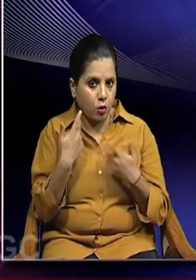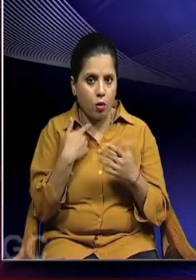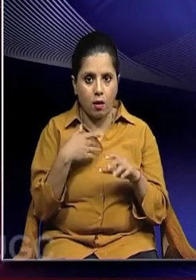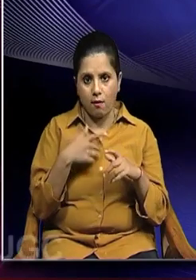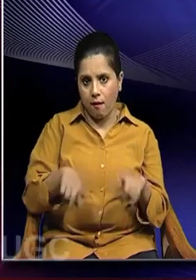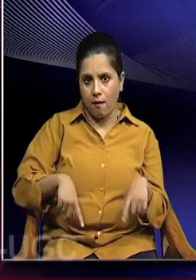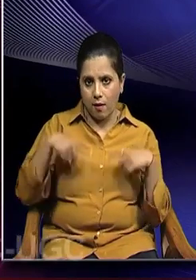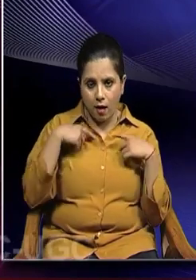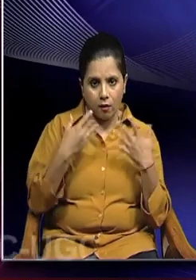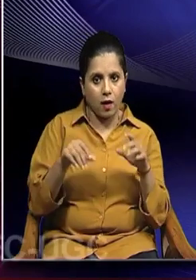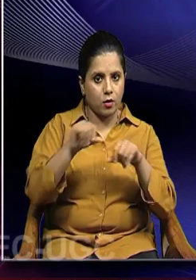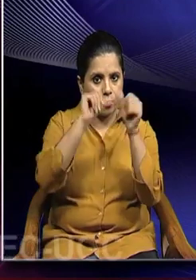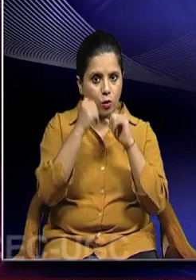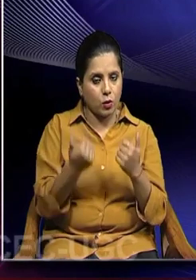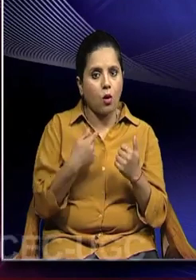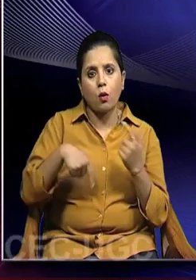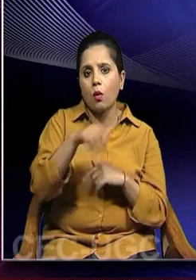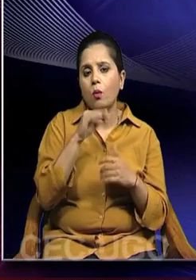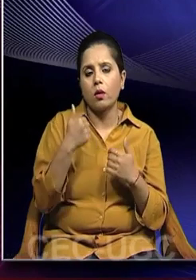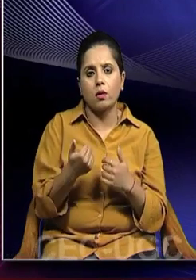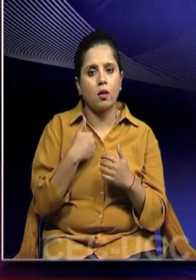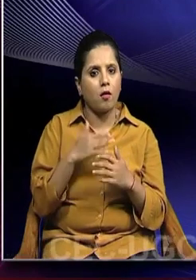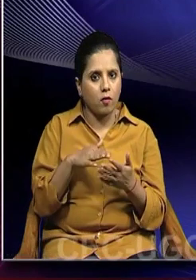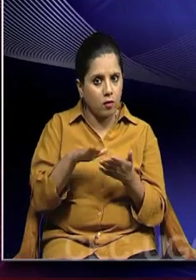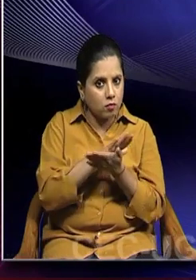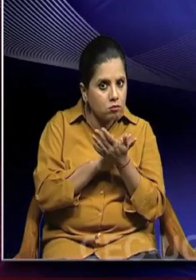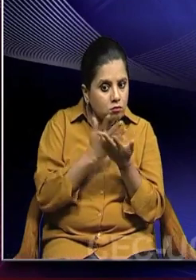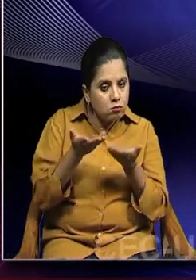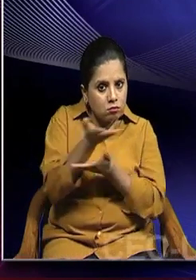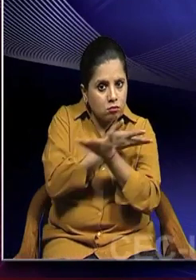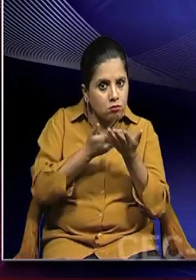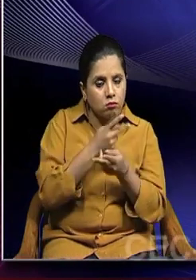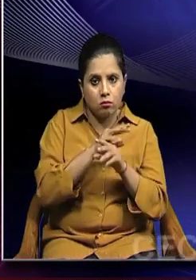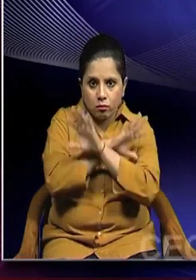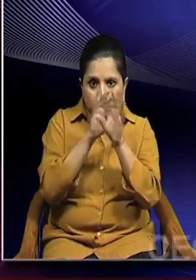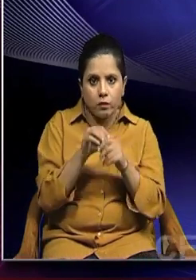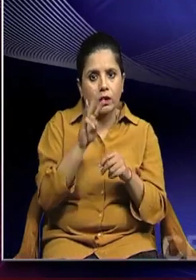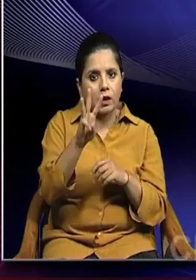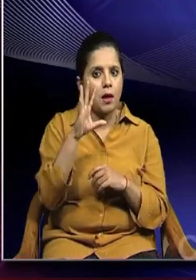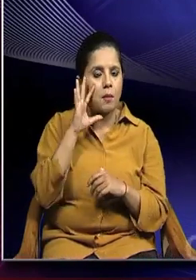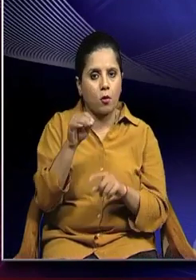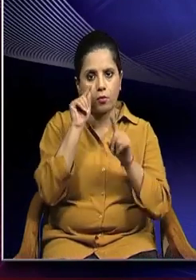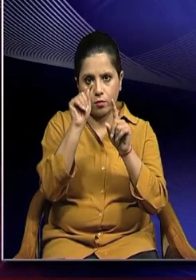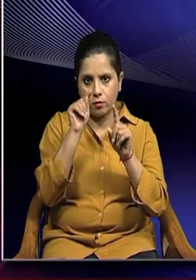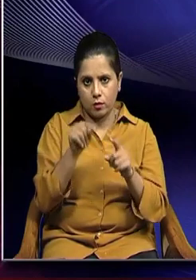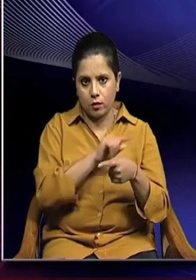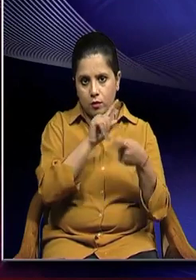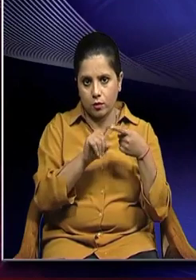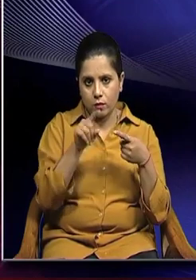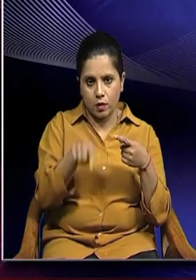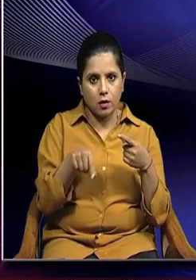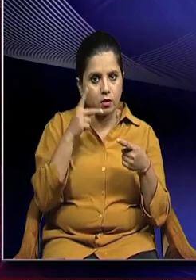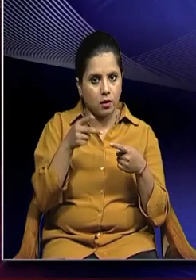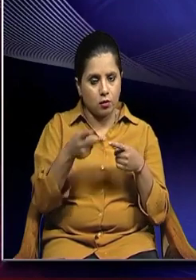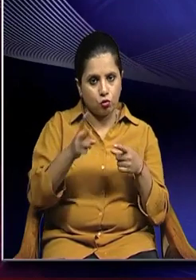the models, we are basically basing the entire discussion on three important aspects. One is